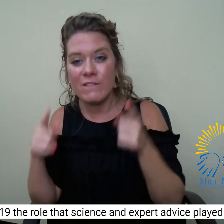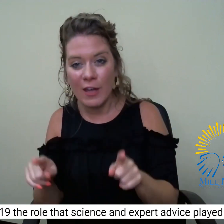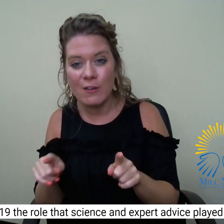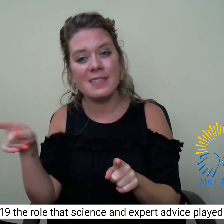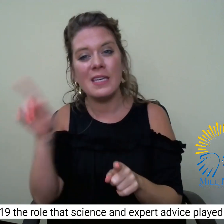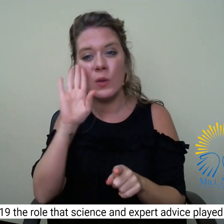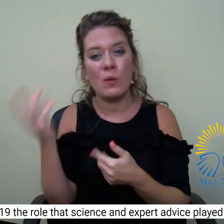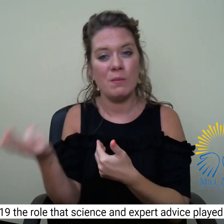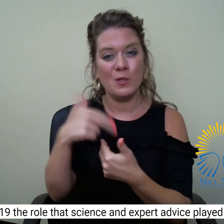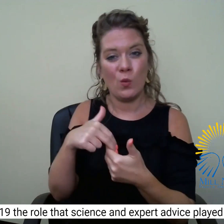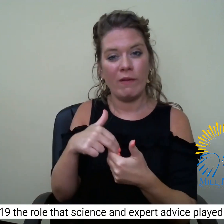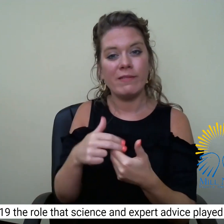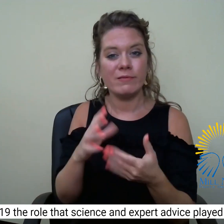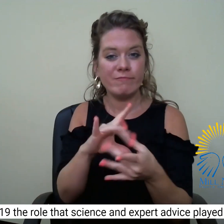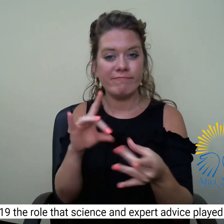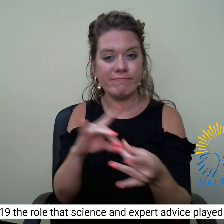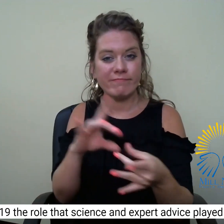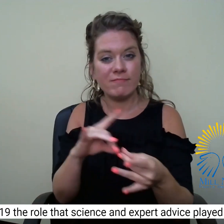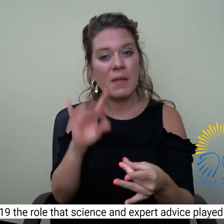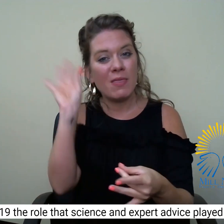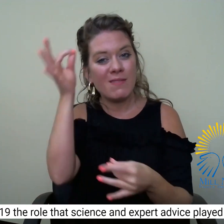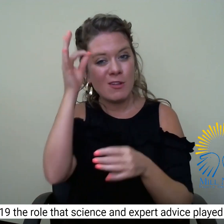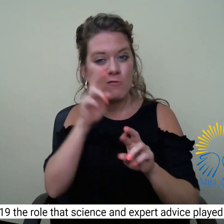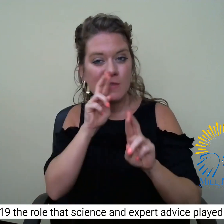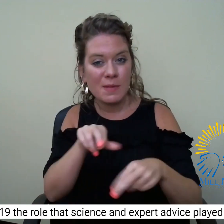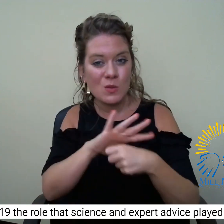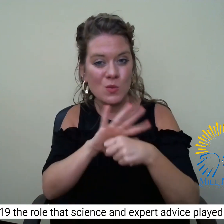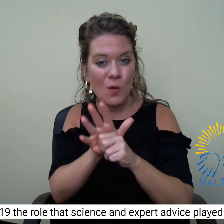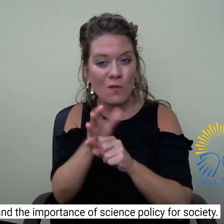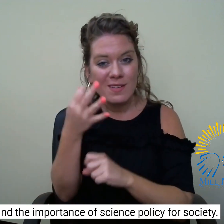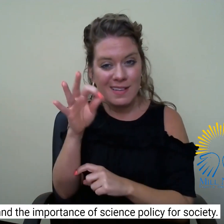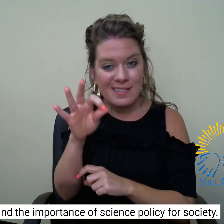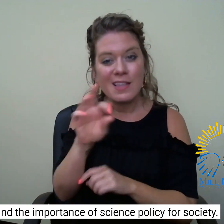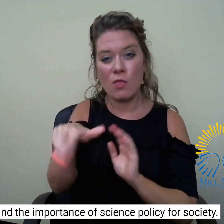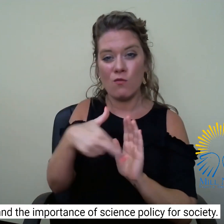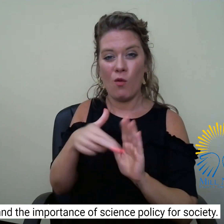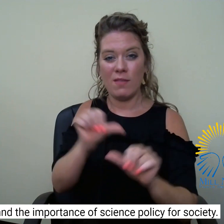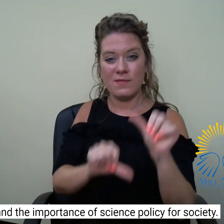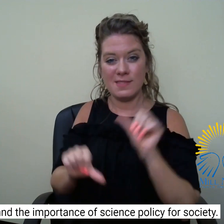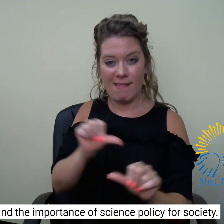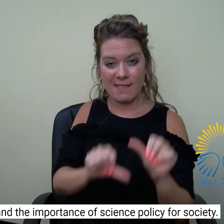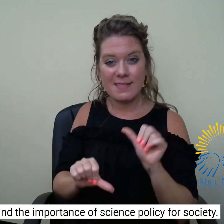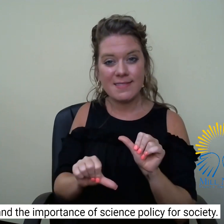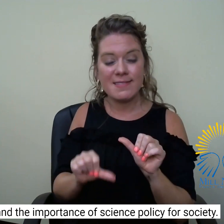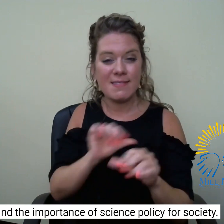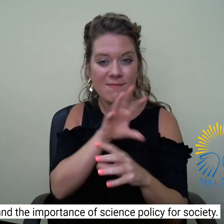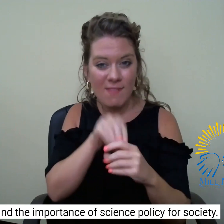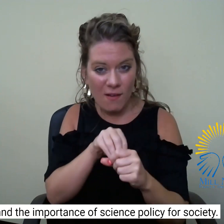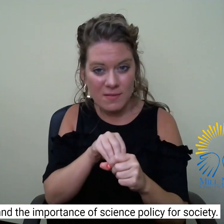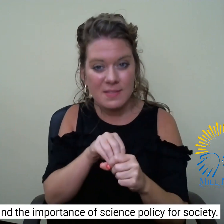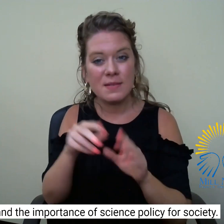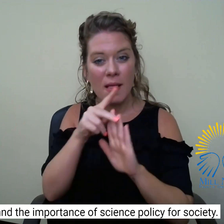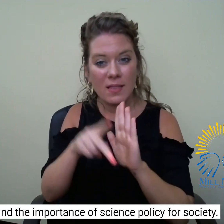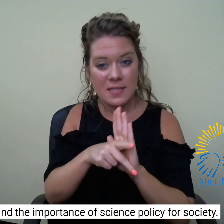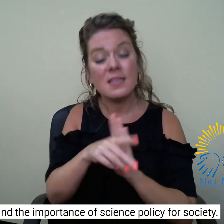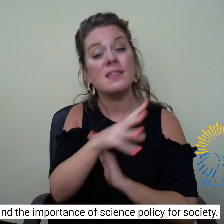to COVID-19, the role that science and expert advice played in COVID policies, and the importance of science policy for